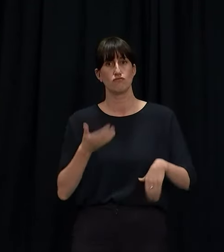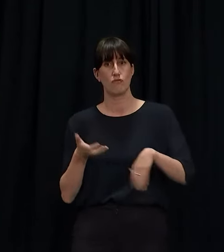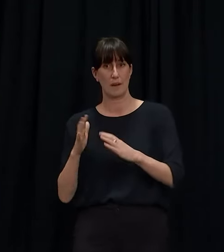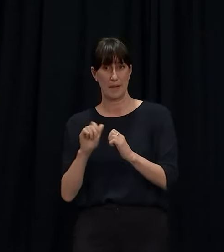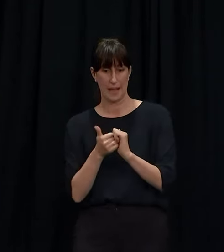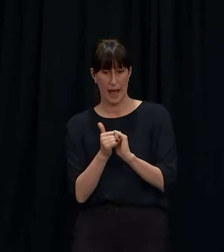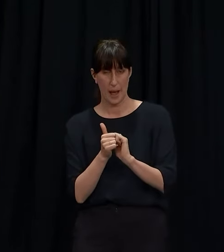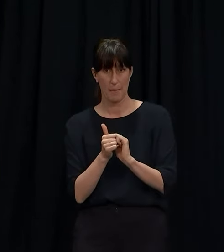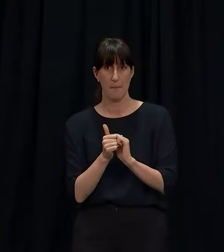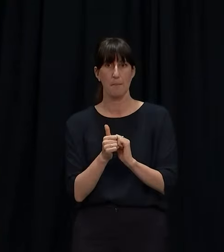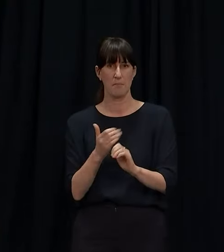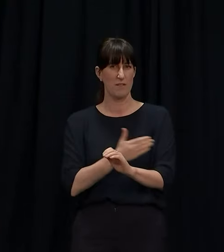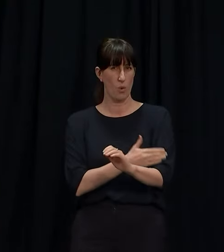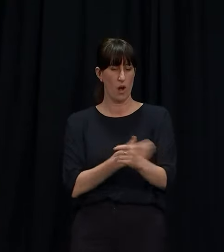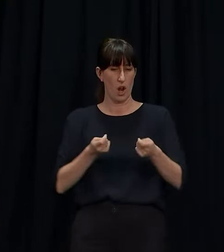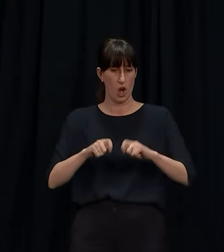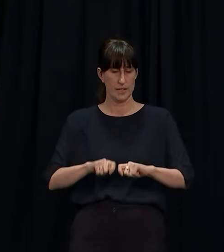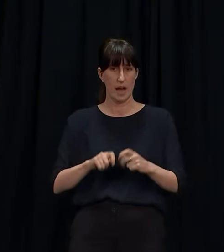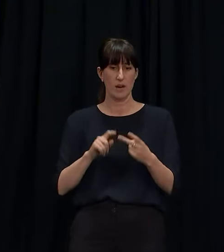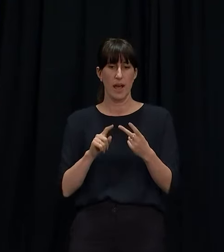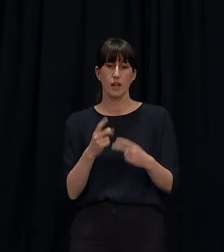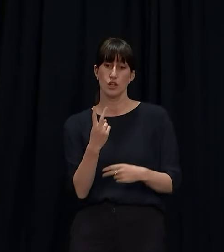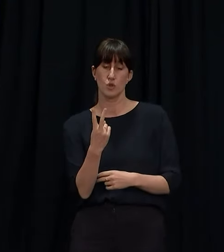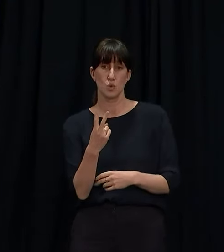supermarkets that have been identified as post-lockdown.